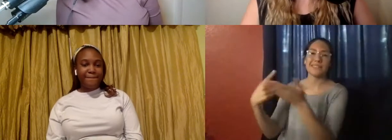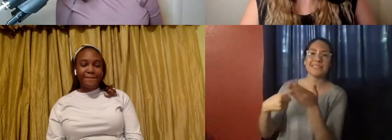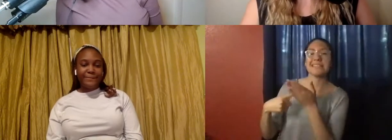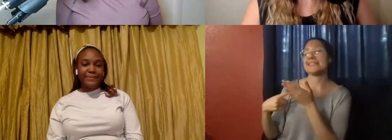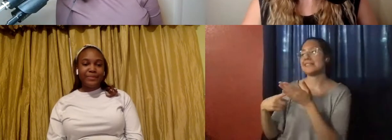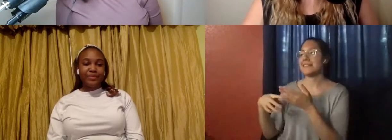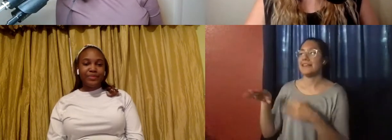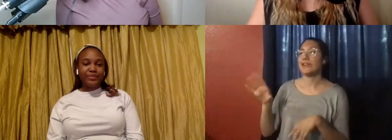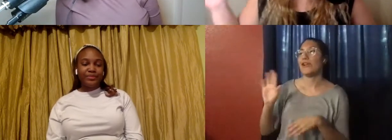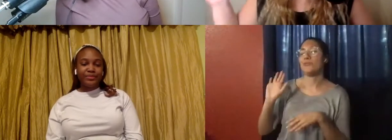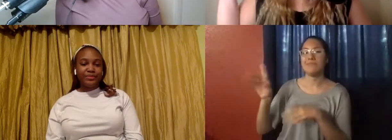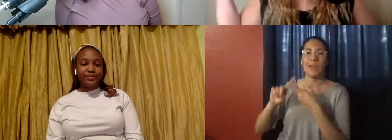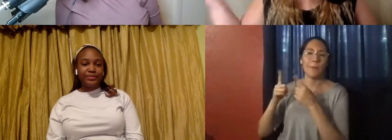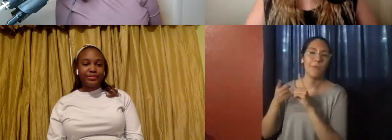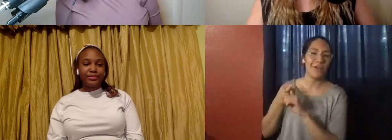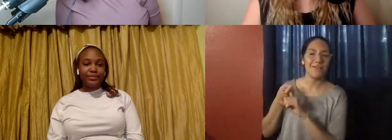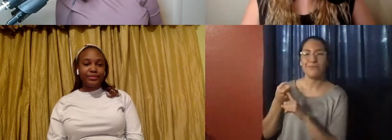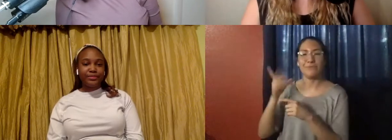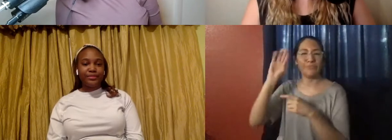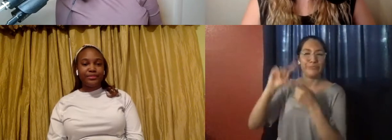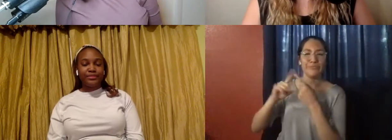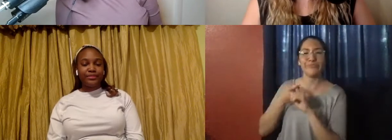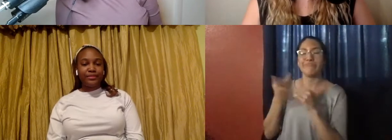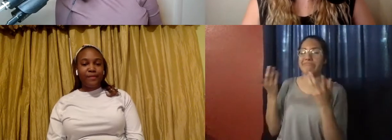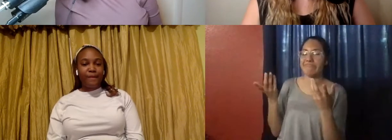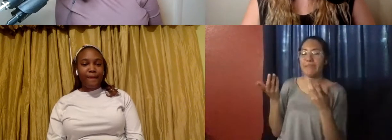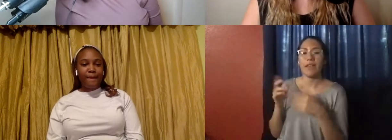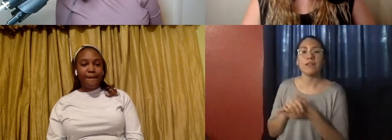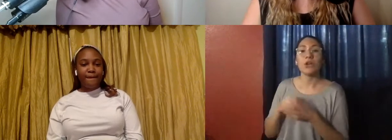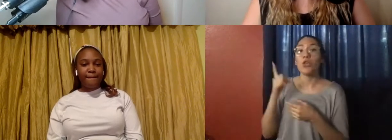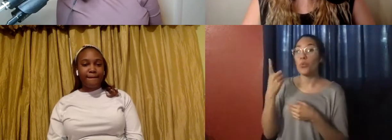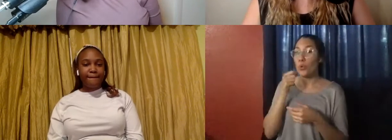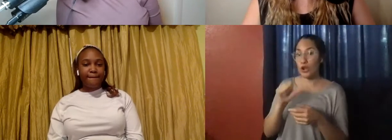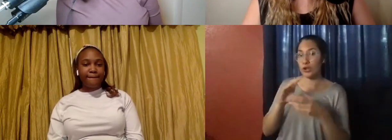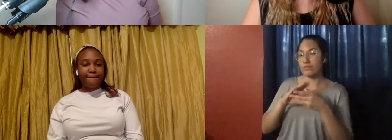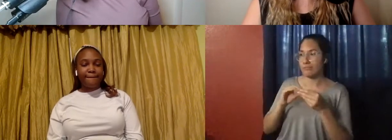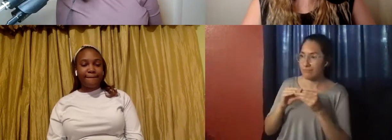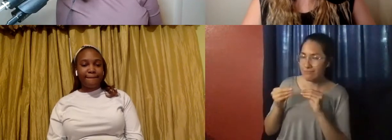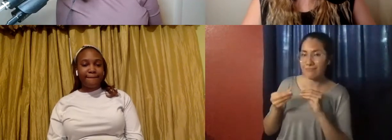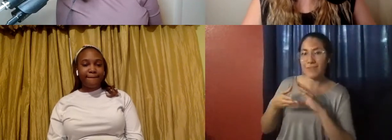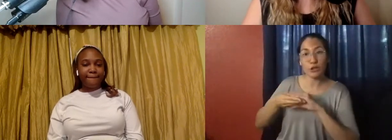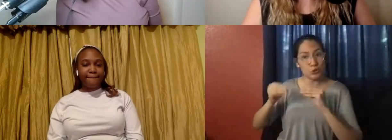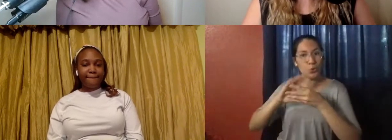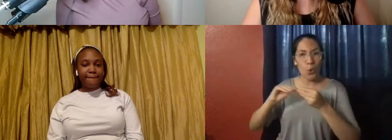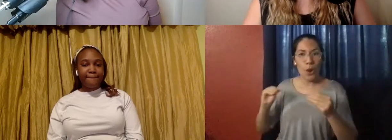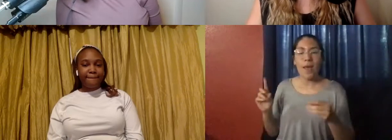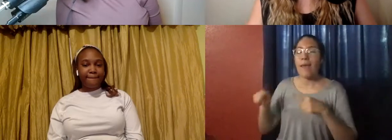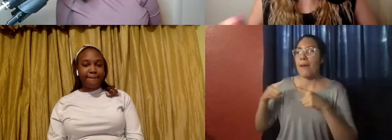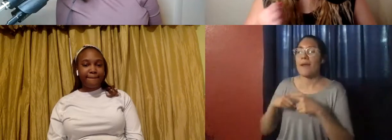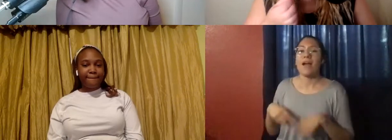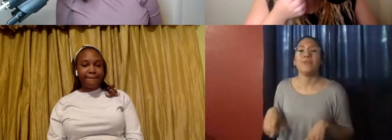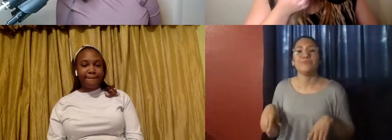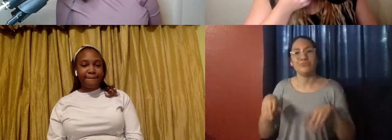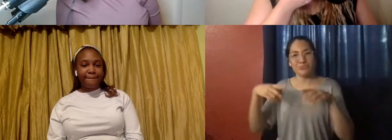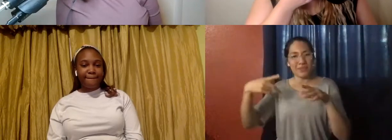wild. And so the one girl tells this story about going down on her boyfriend. And she's like, and then I came back up and smiled